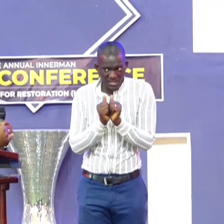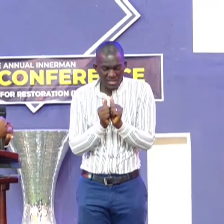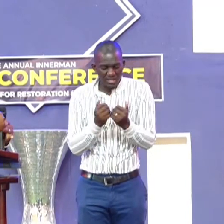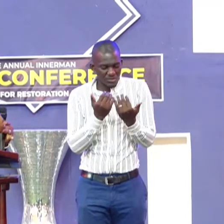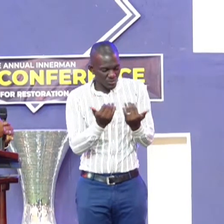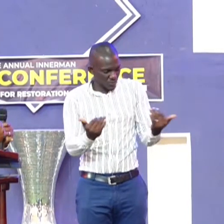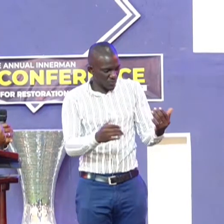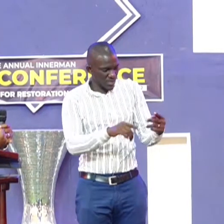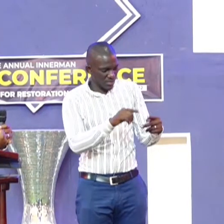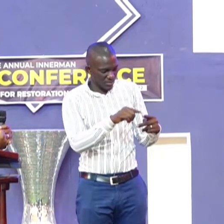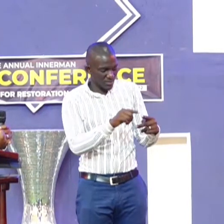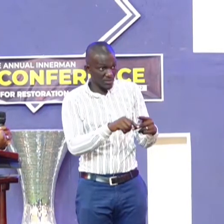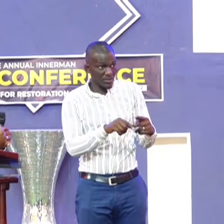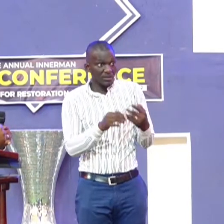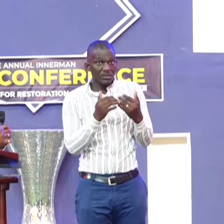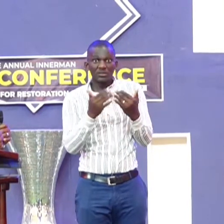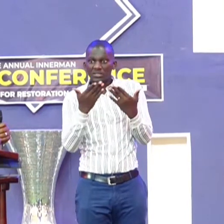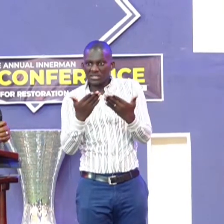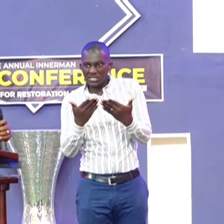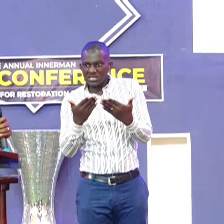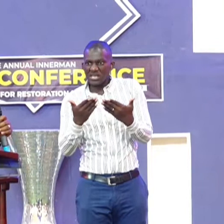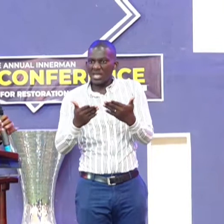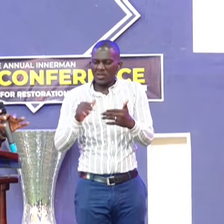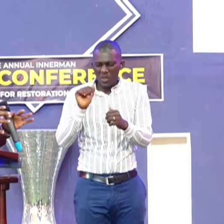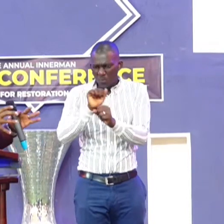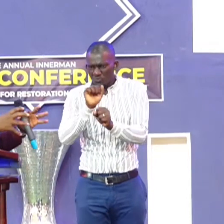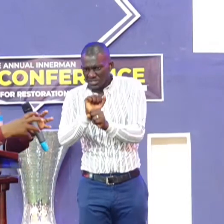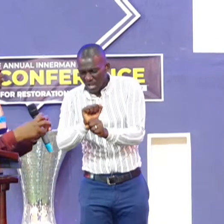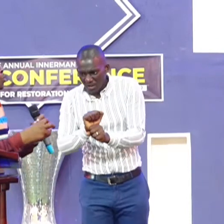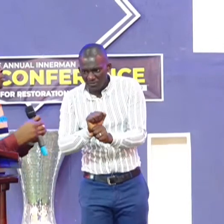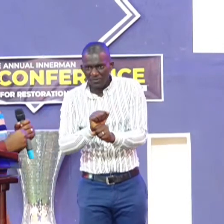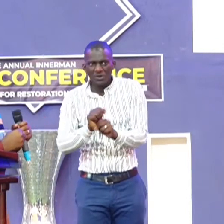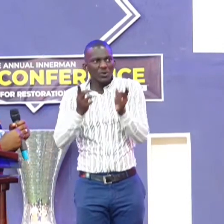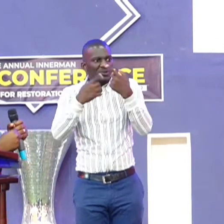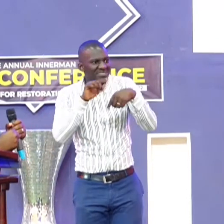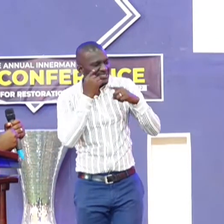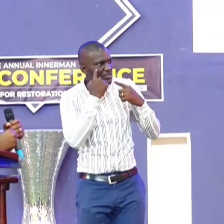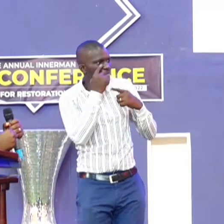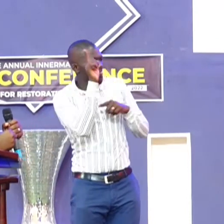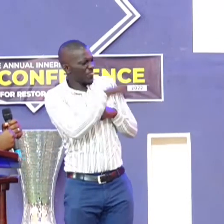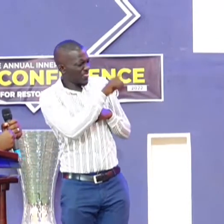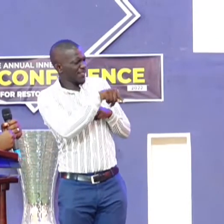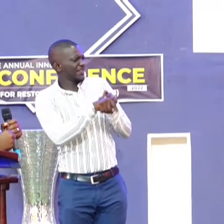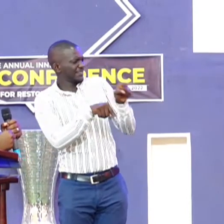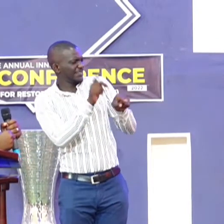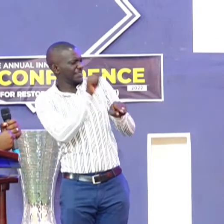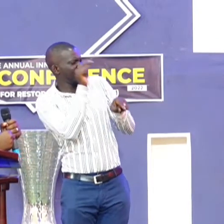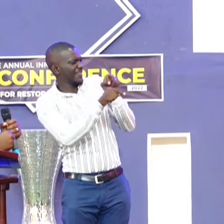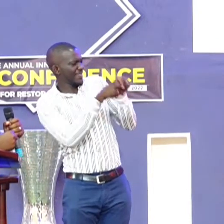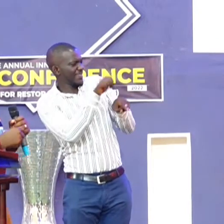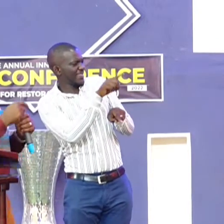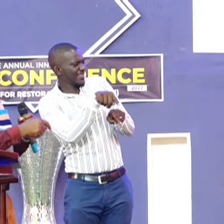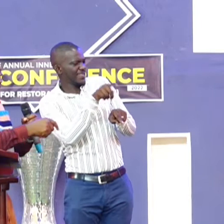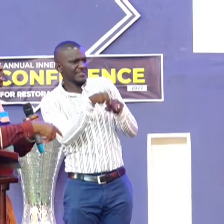Abaana. Our children. Betukozesa. The people we employ. Tubakwata nnyo ensobi. We really get capture their